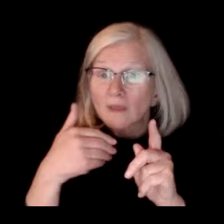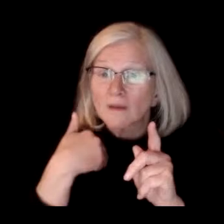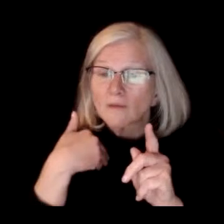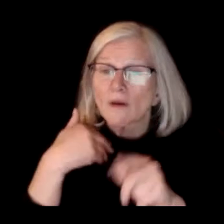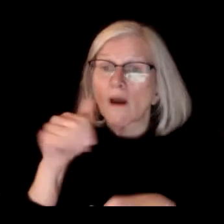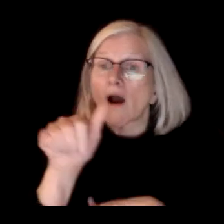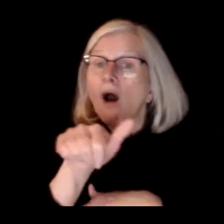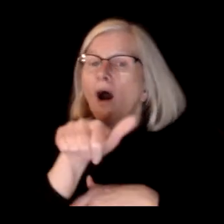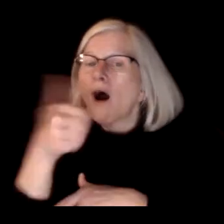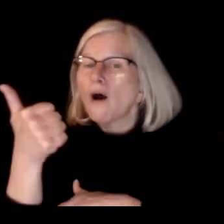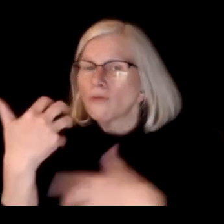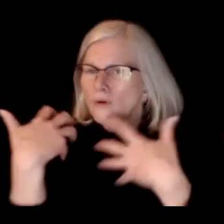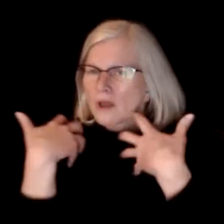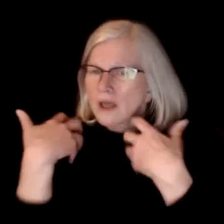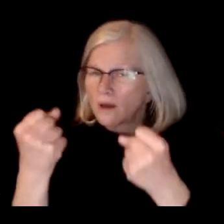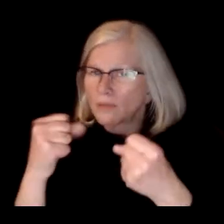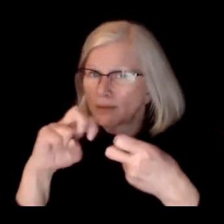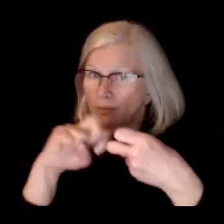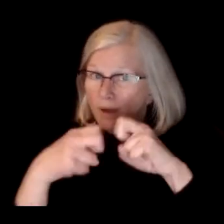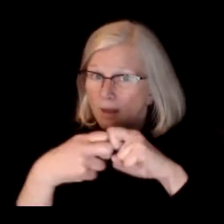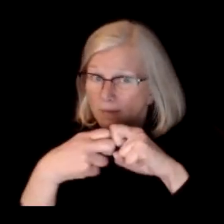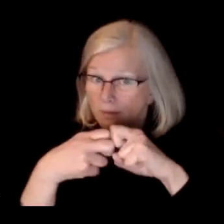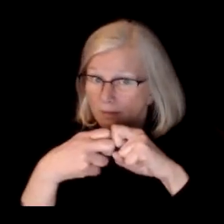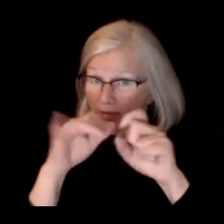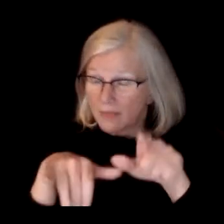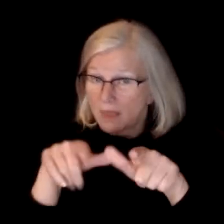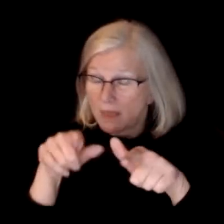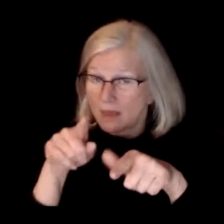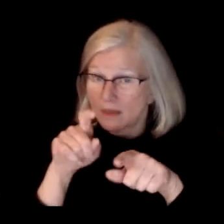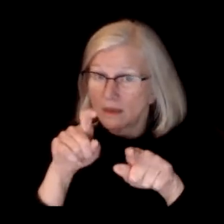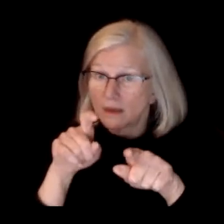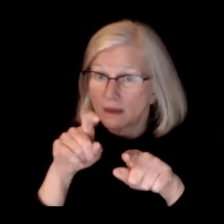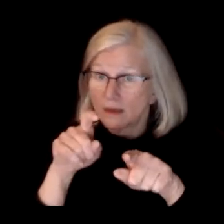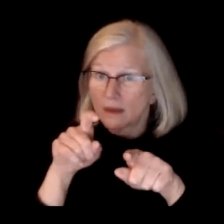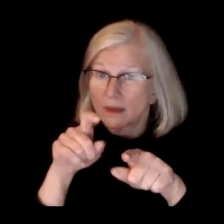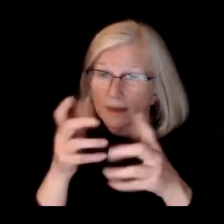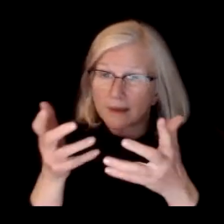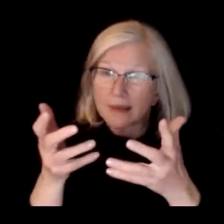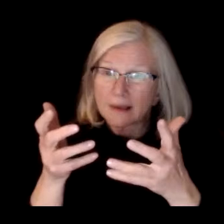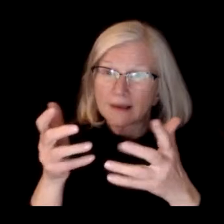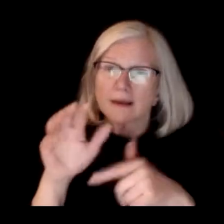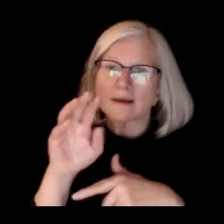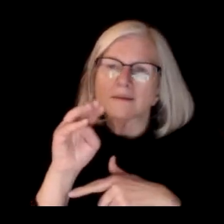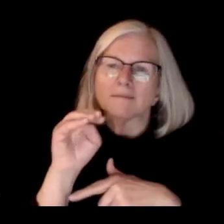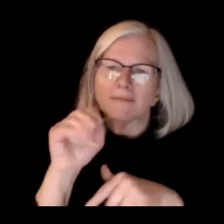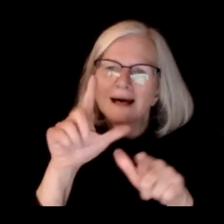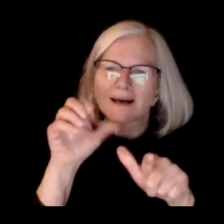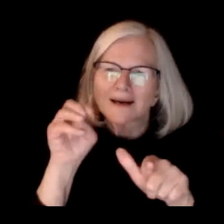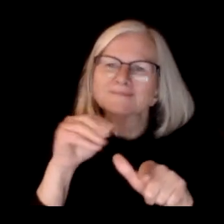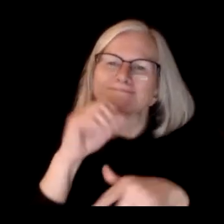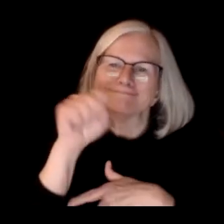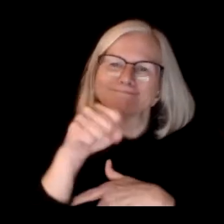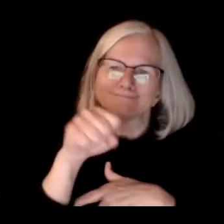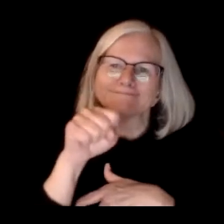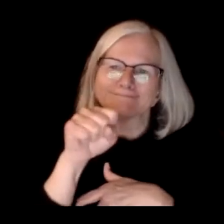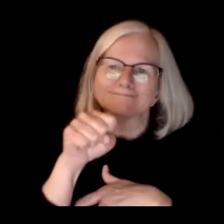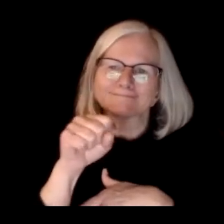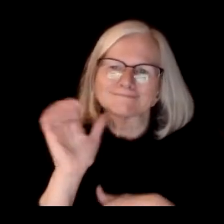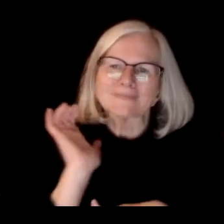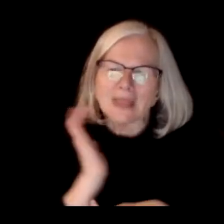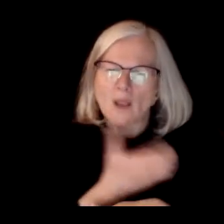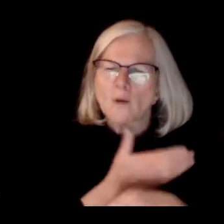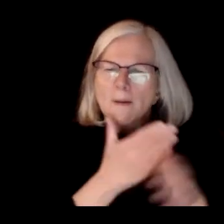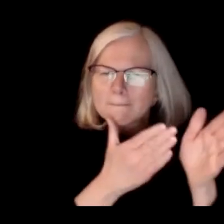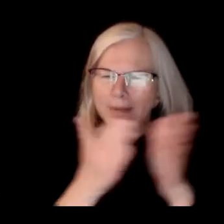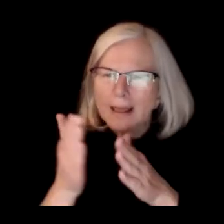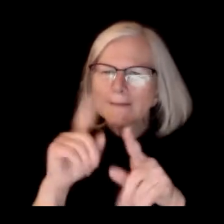Yes, that will be our intent too. And as I said, we'll be having more to say about where we